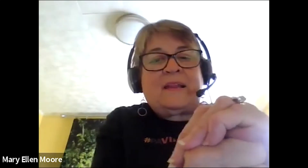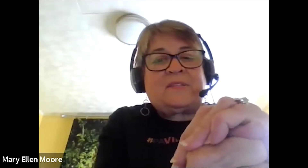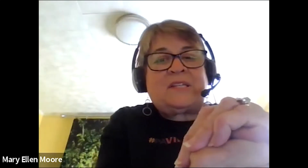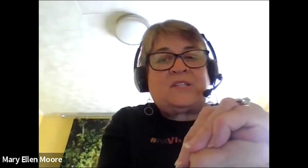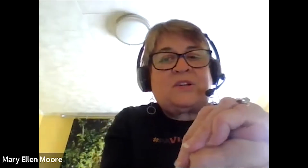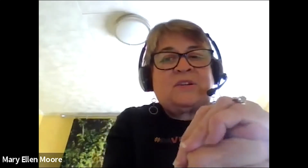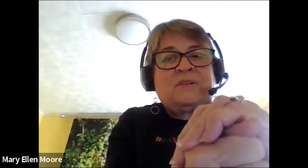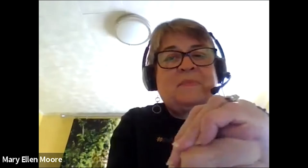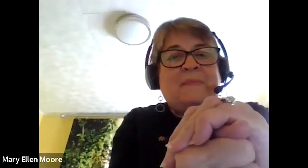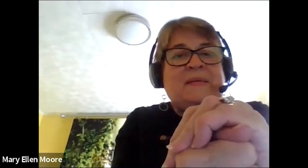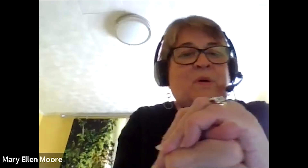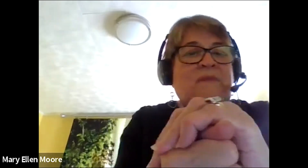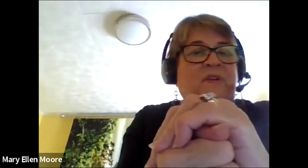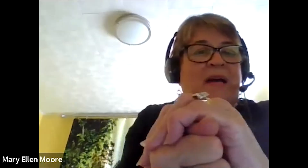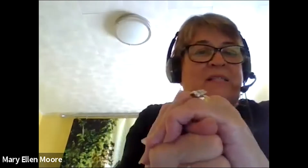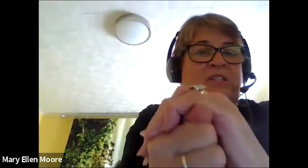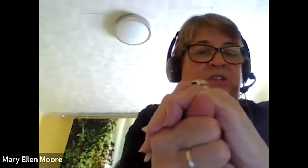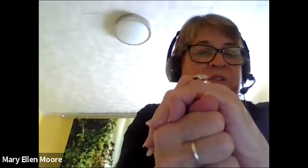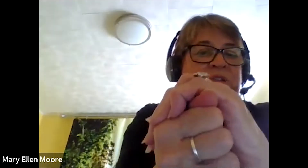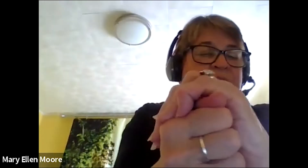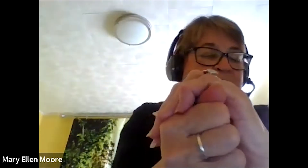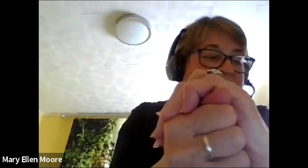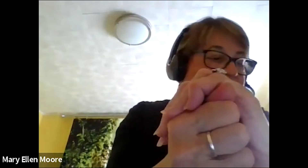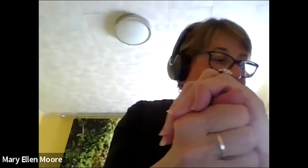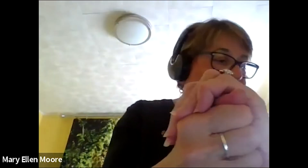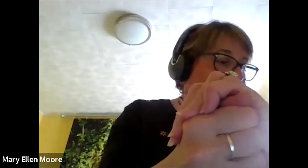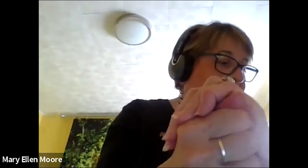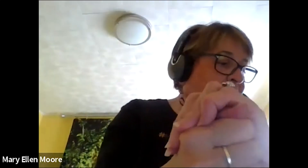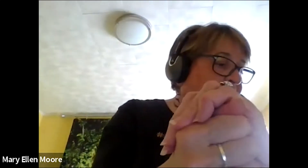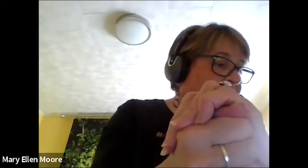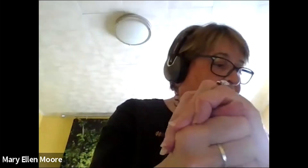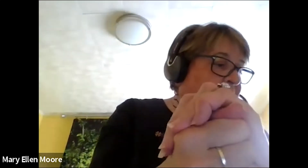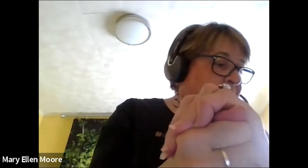There's a turtle. Maybe one of you has a turtle. Okay.